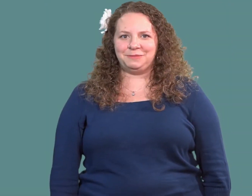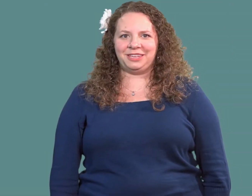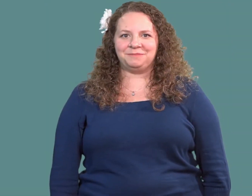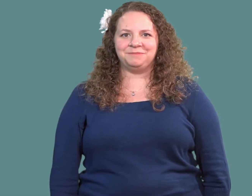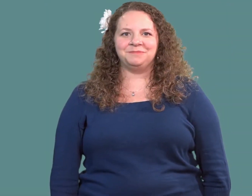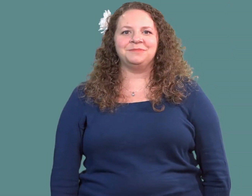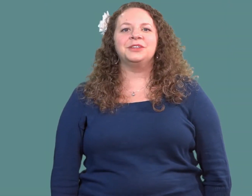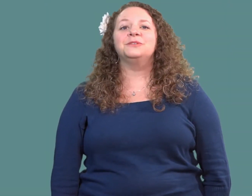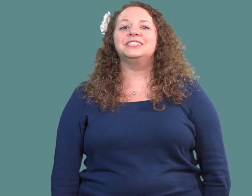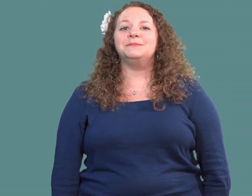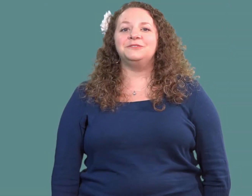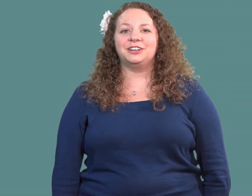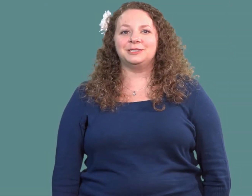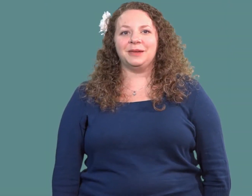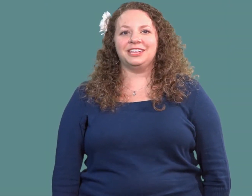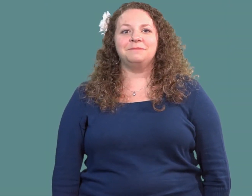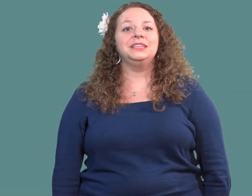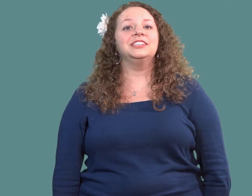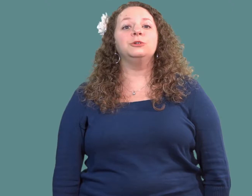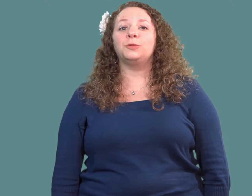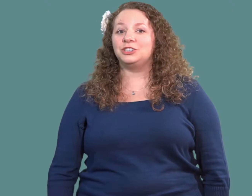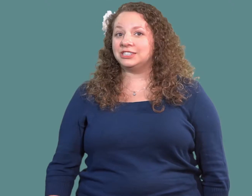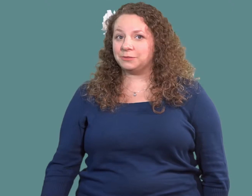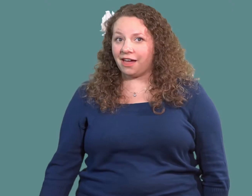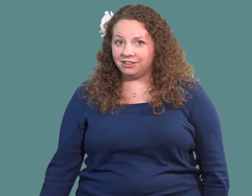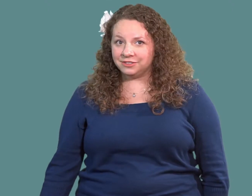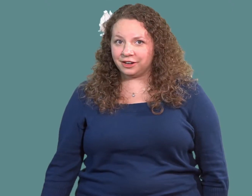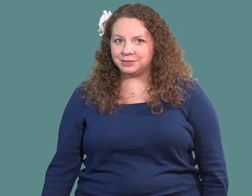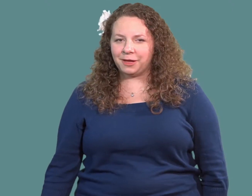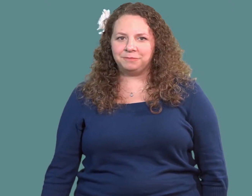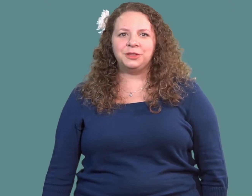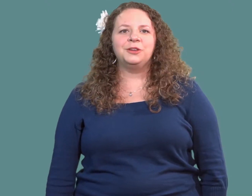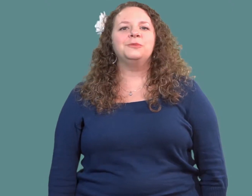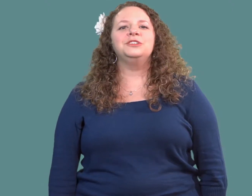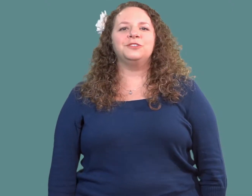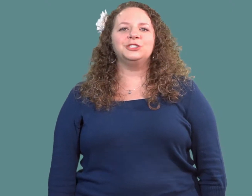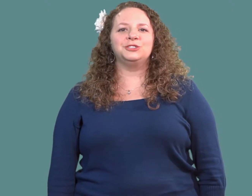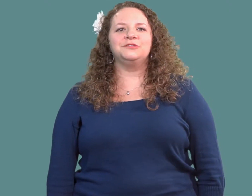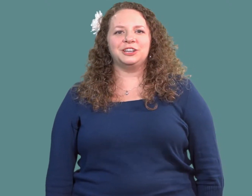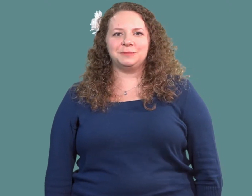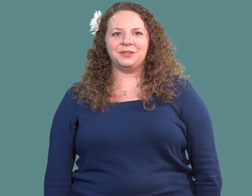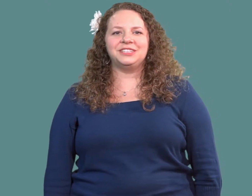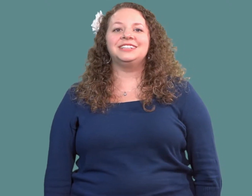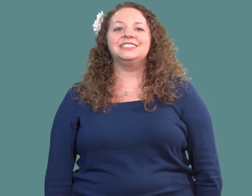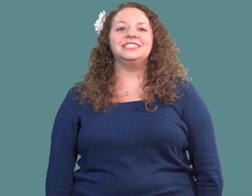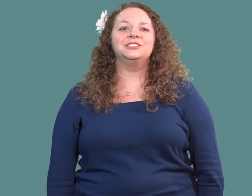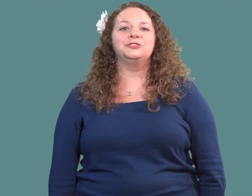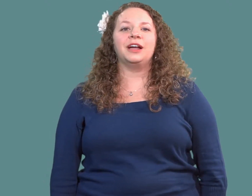fingerspelling. Receptive fingerspelling means that you are watching someone else fingerspell. When you first learn to fingerspell, the tendency is to try